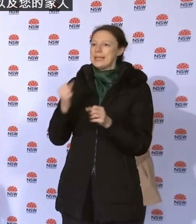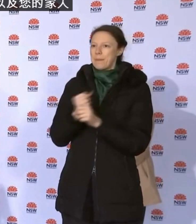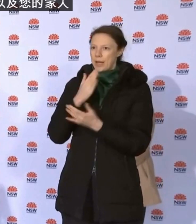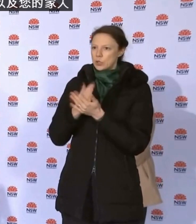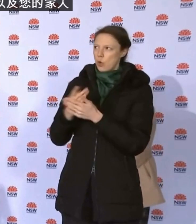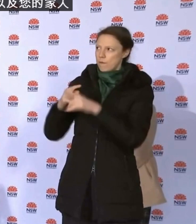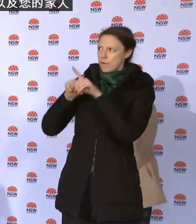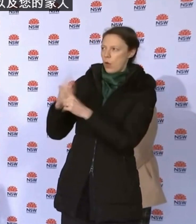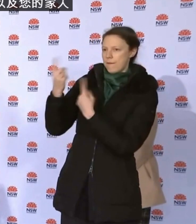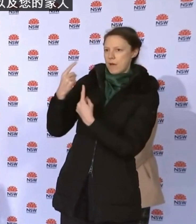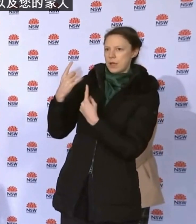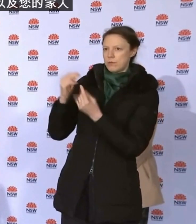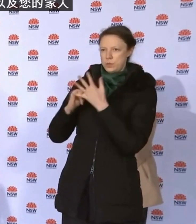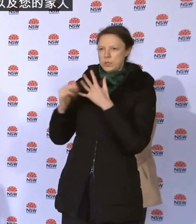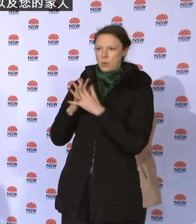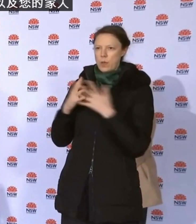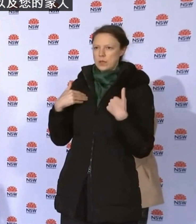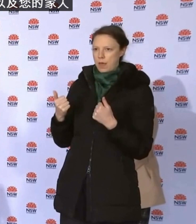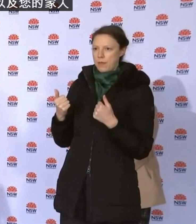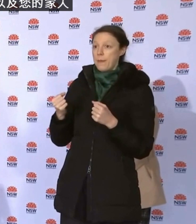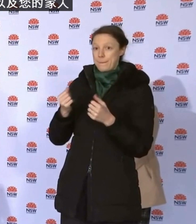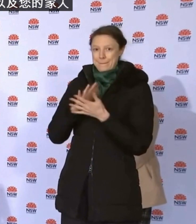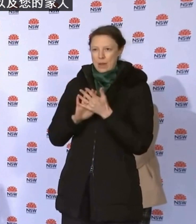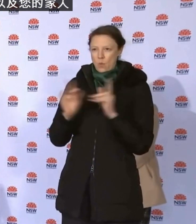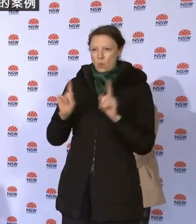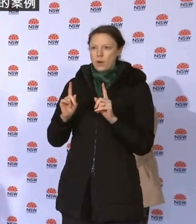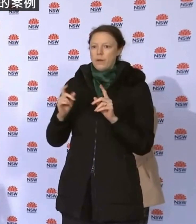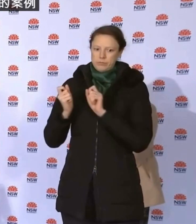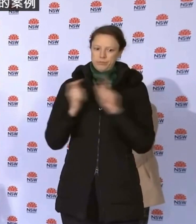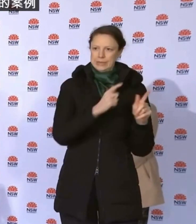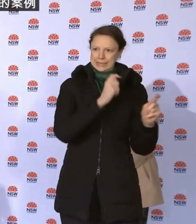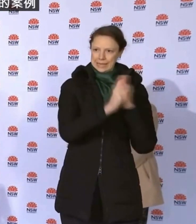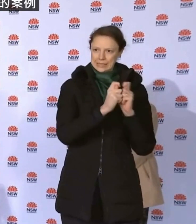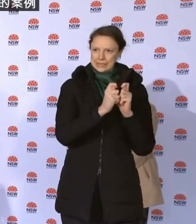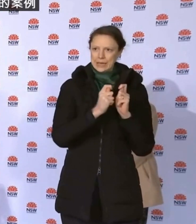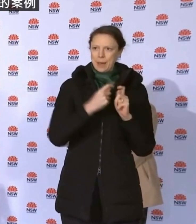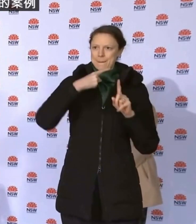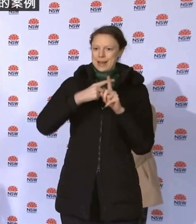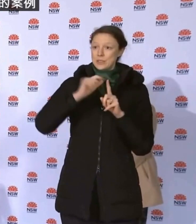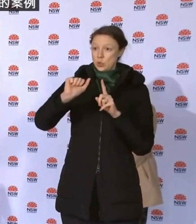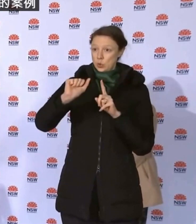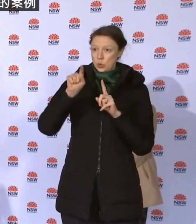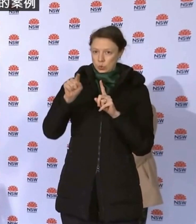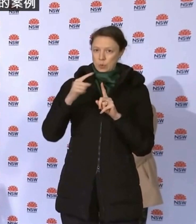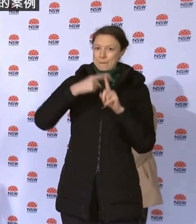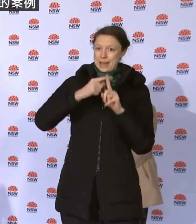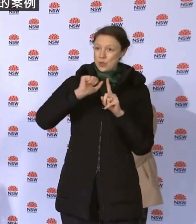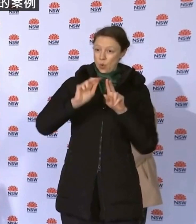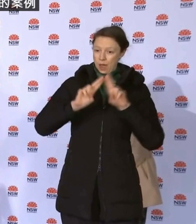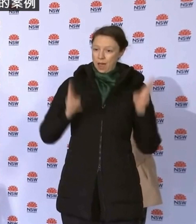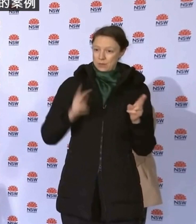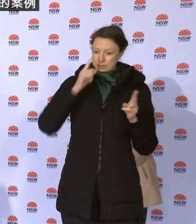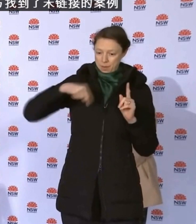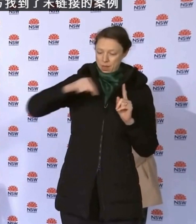health advice, urgently get tested and isolate, as well as your household members. The other areas that we have